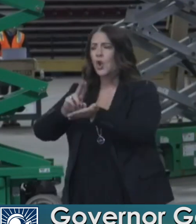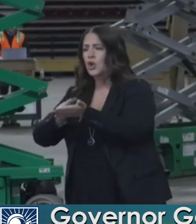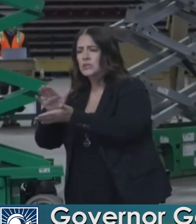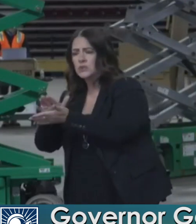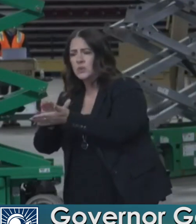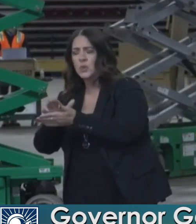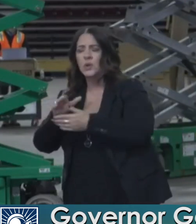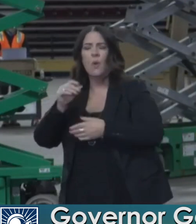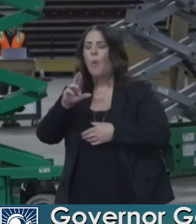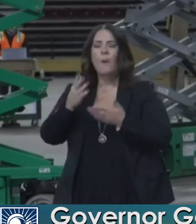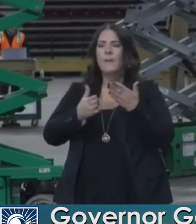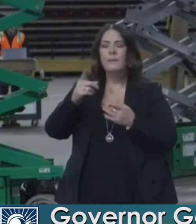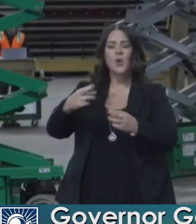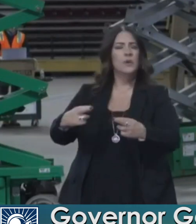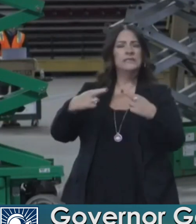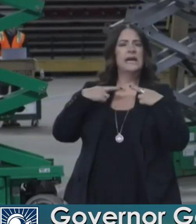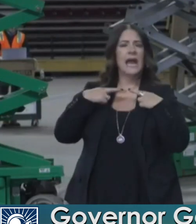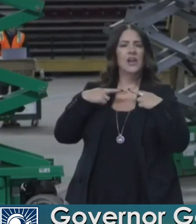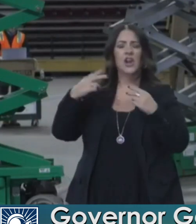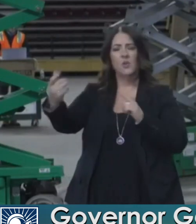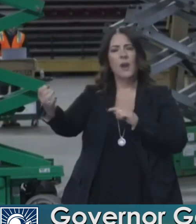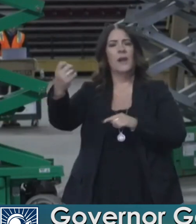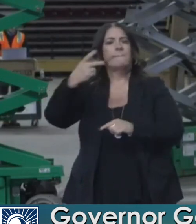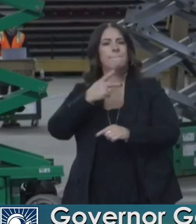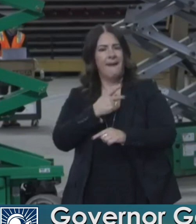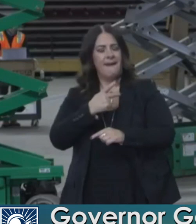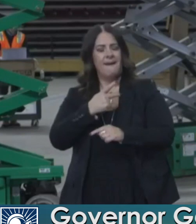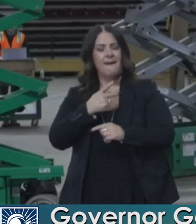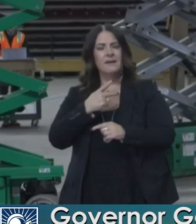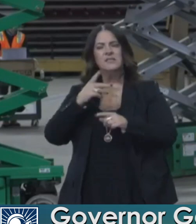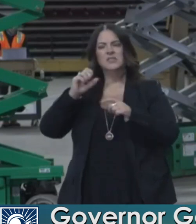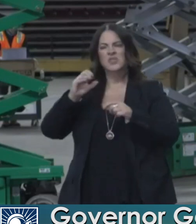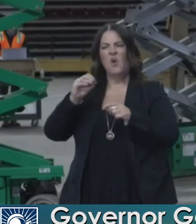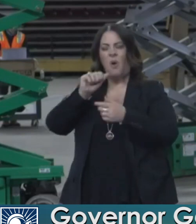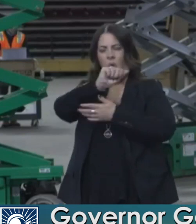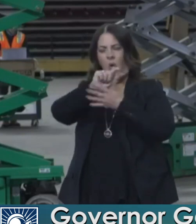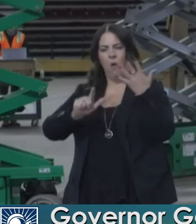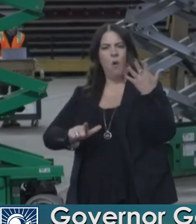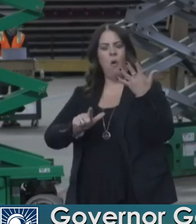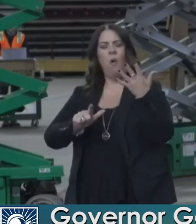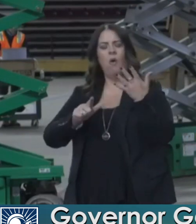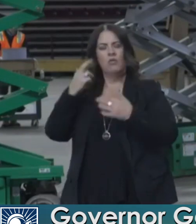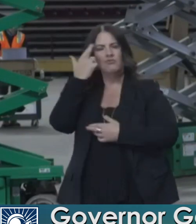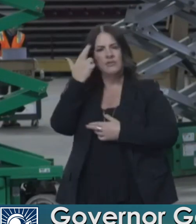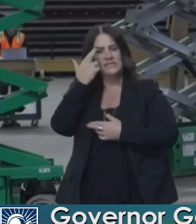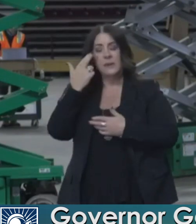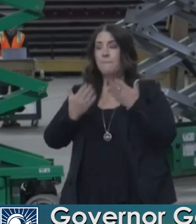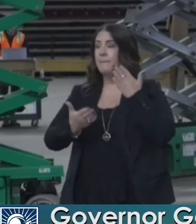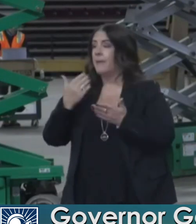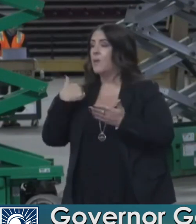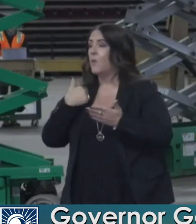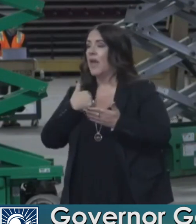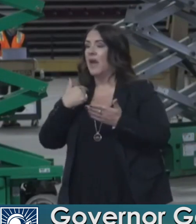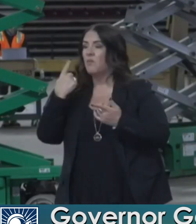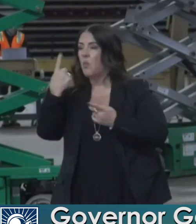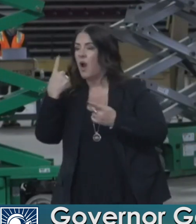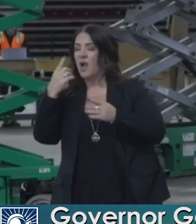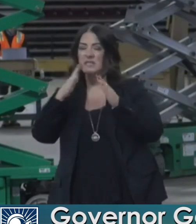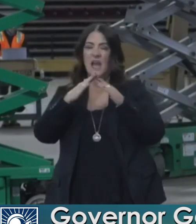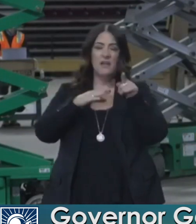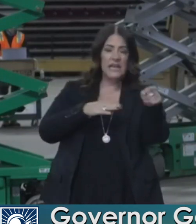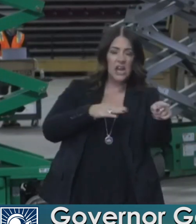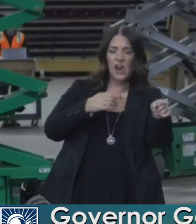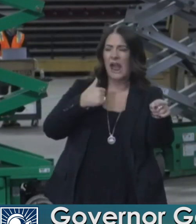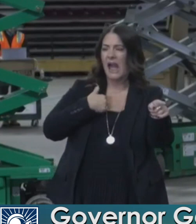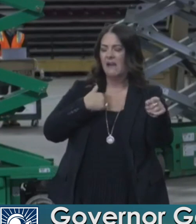Are you retired annuitant and you're coming back into the workforce? All of those things are triaged. We may have too many phlebotomists in certain areas, not enough